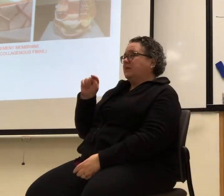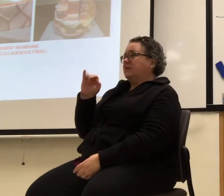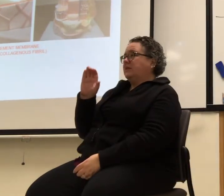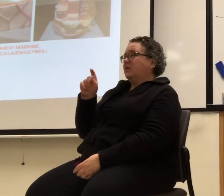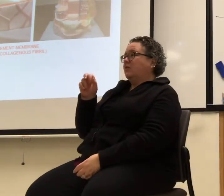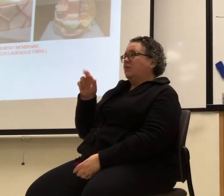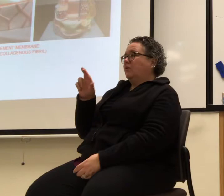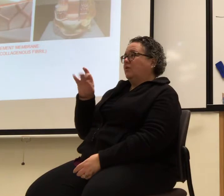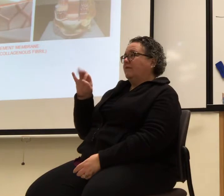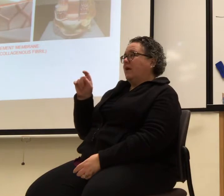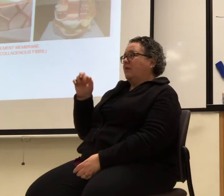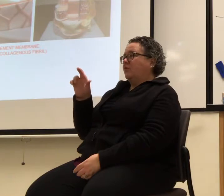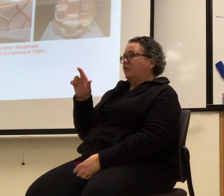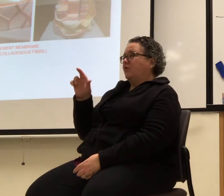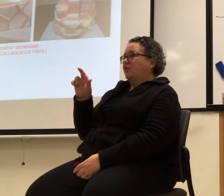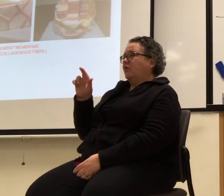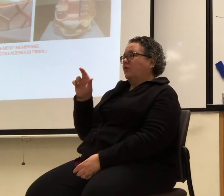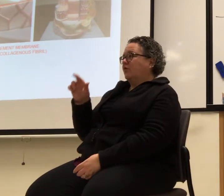See a little better.